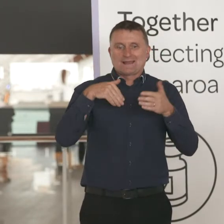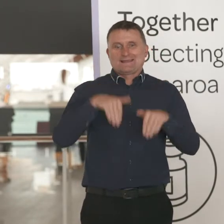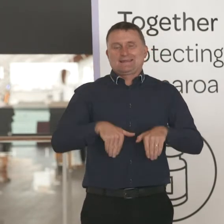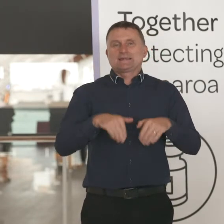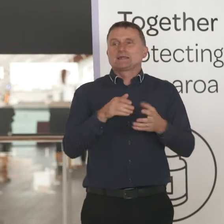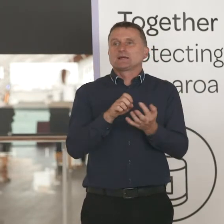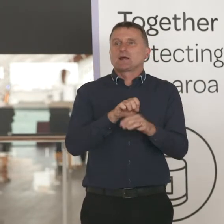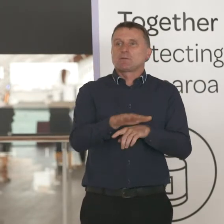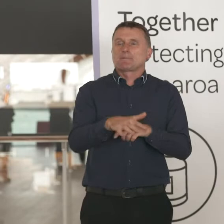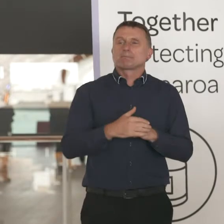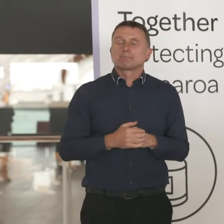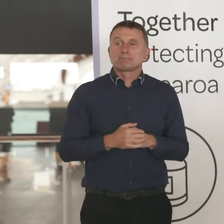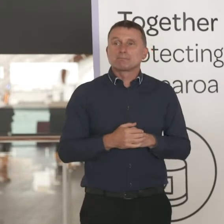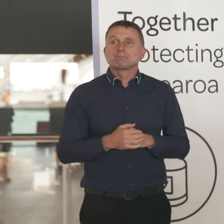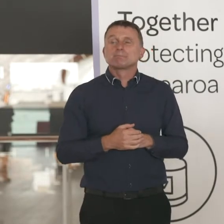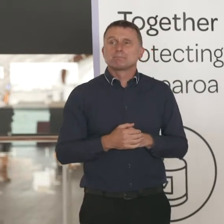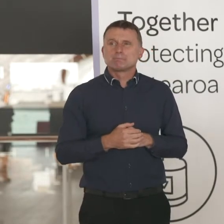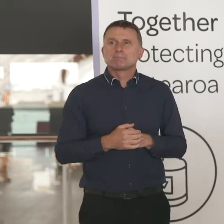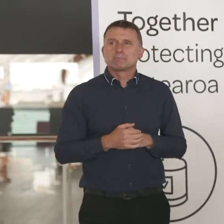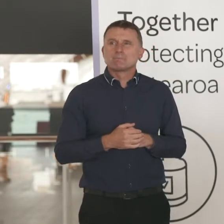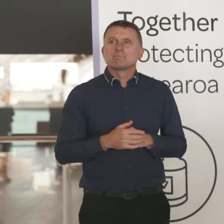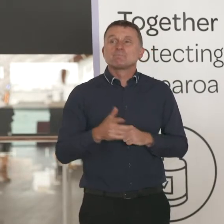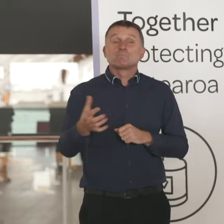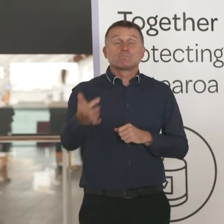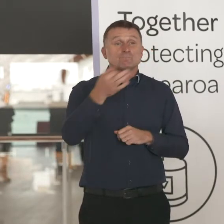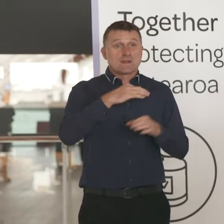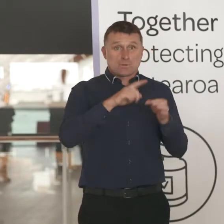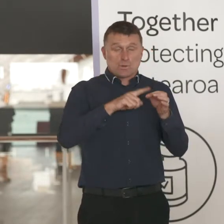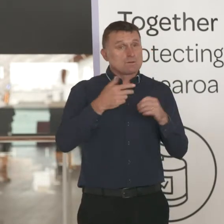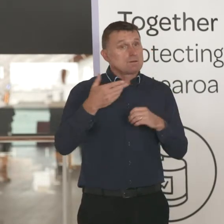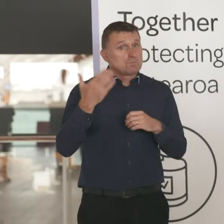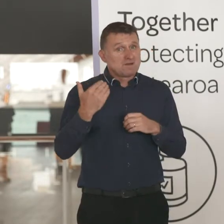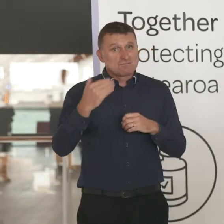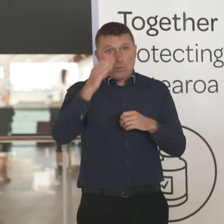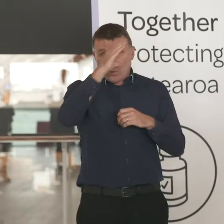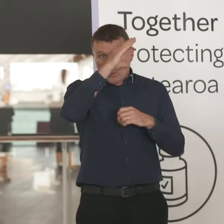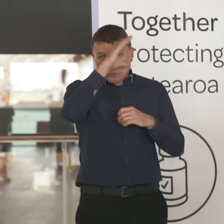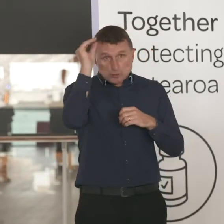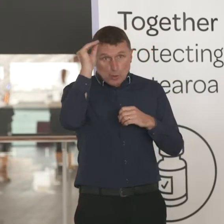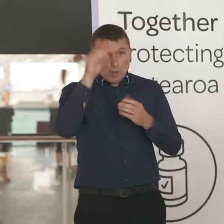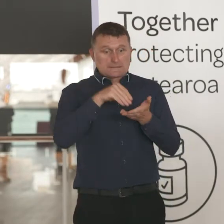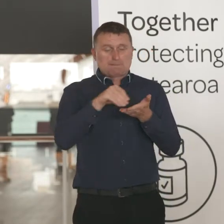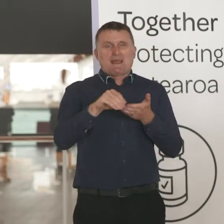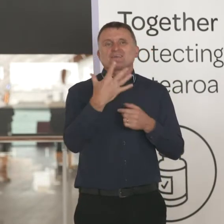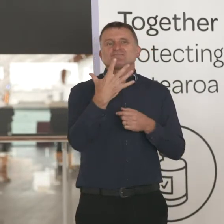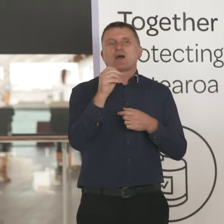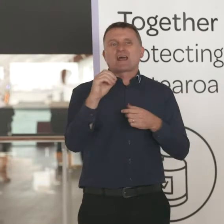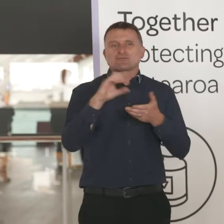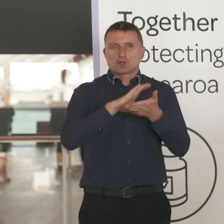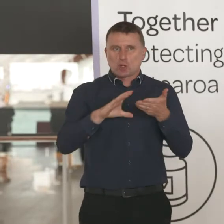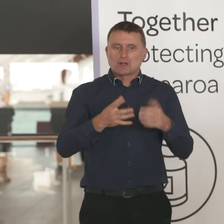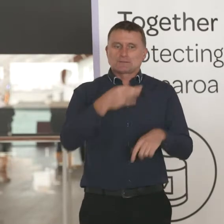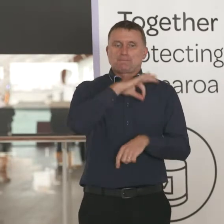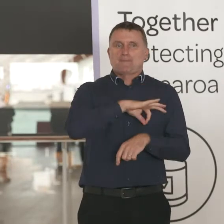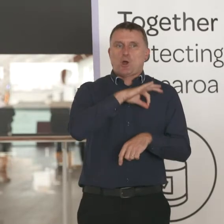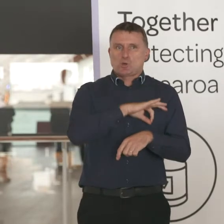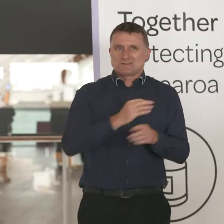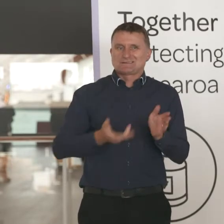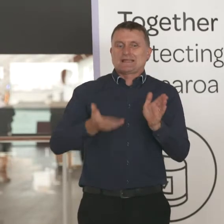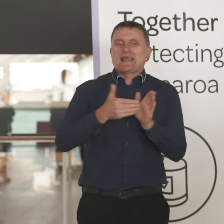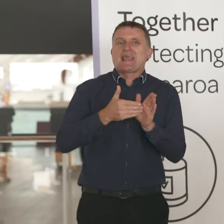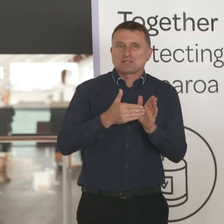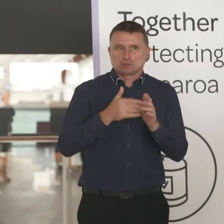the $500 bonus that hospital staff receiving for doing internships. So I think Andrew covered that